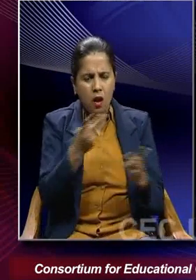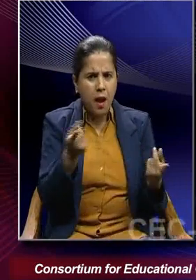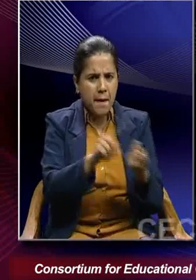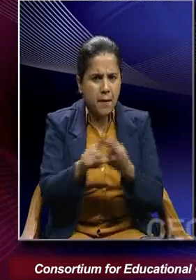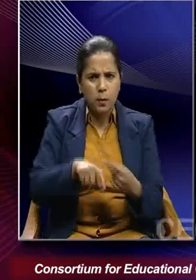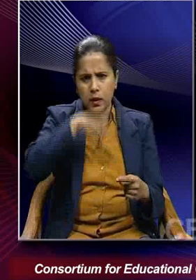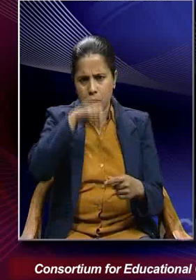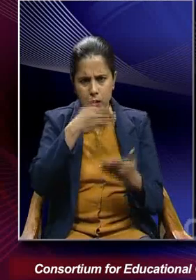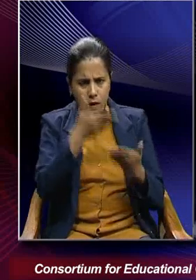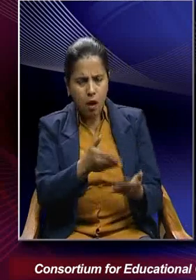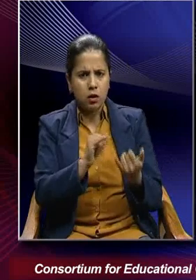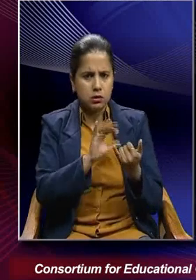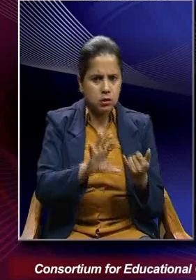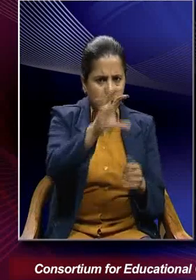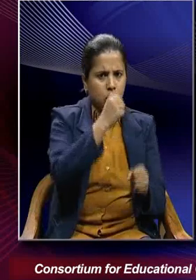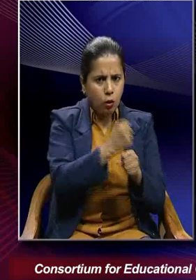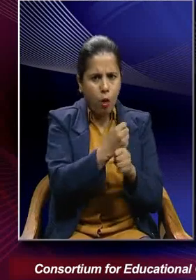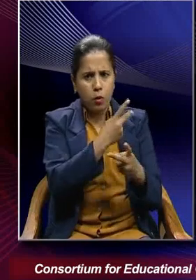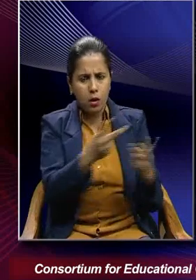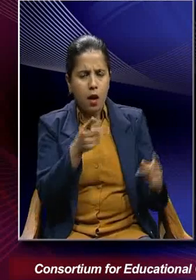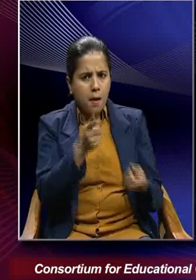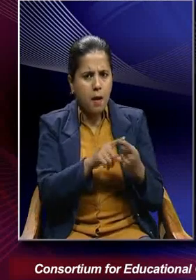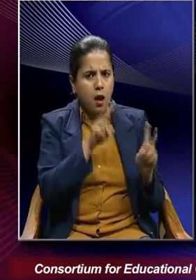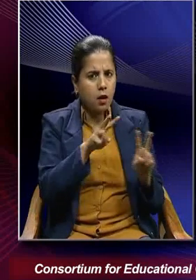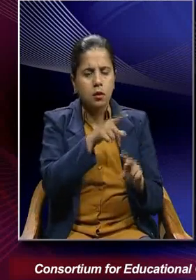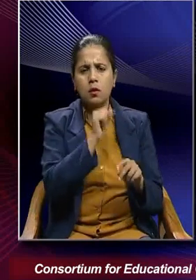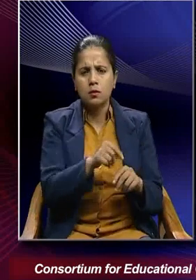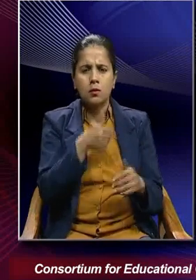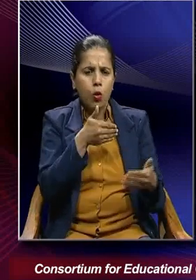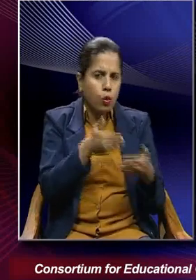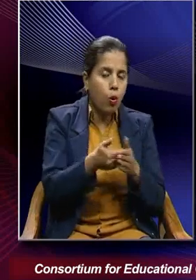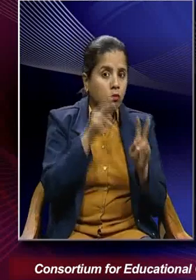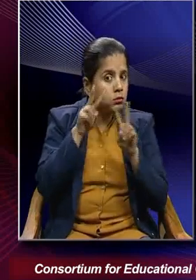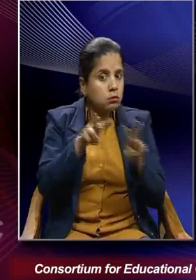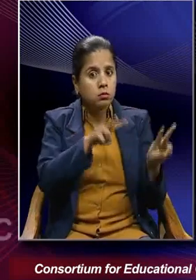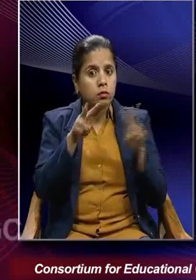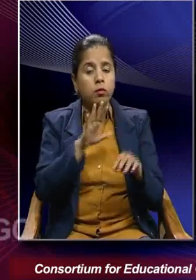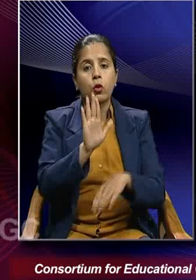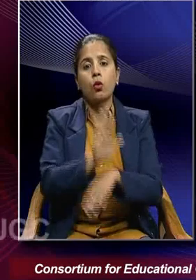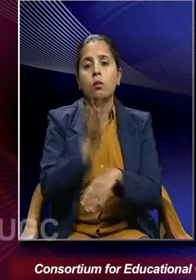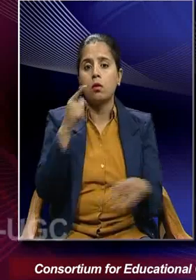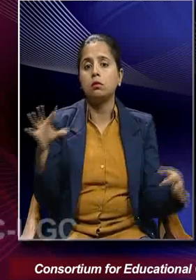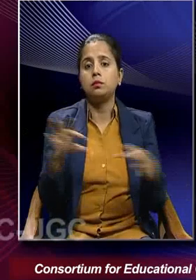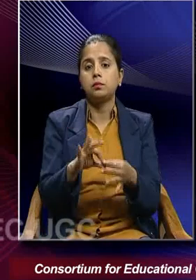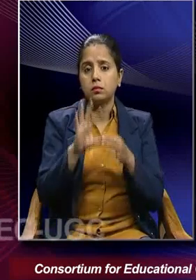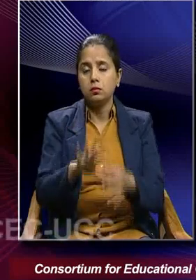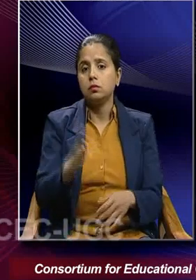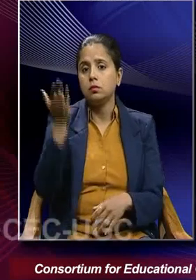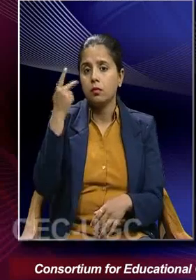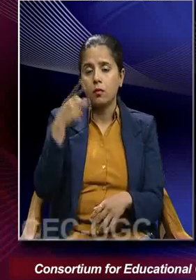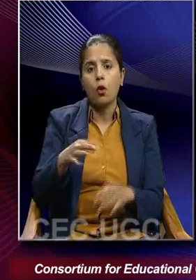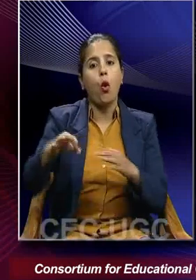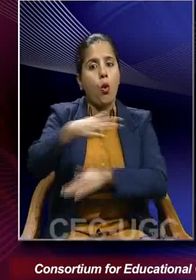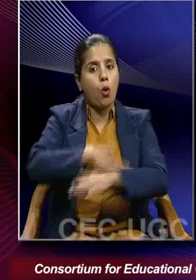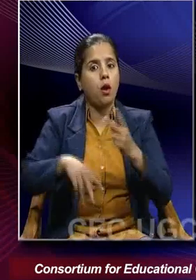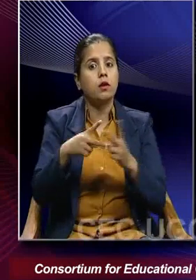Indian state as well. And how he was also closely associated with the Congress party at an organizational level